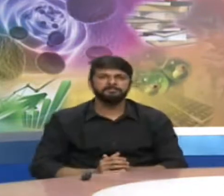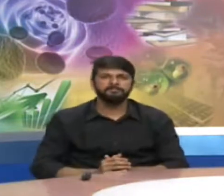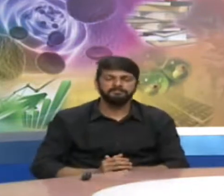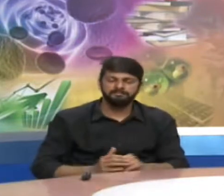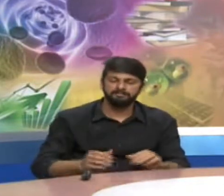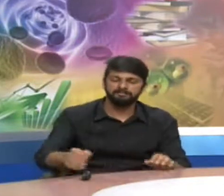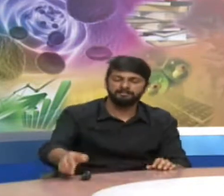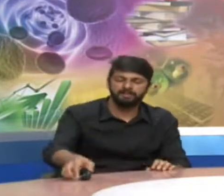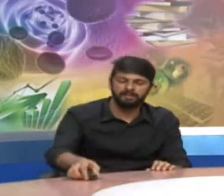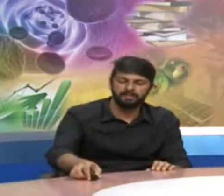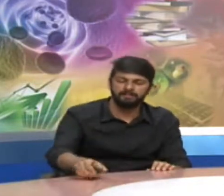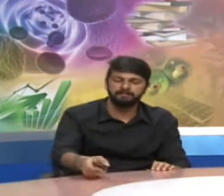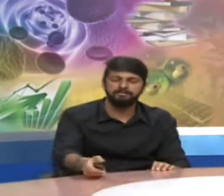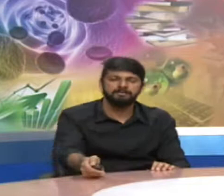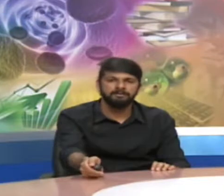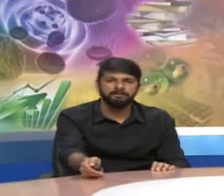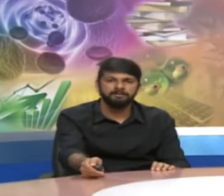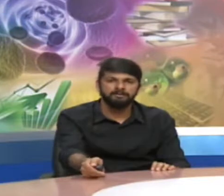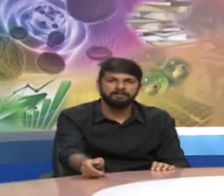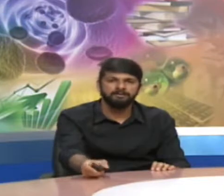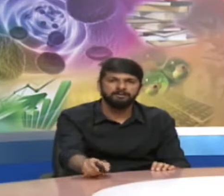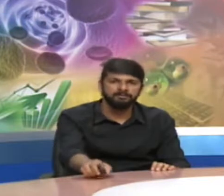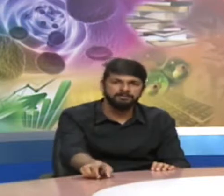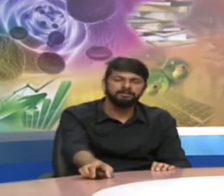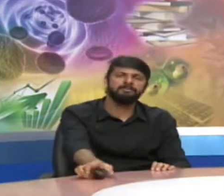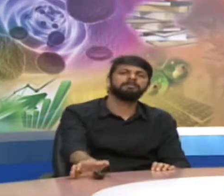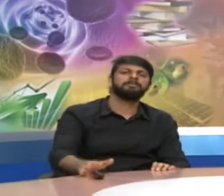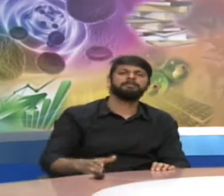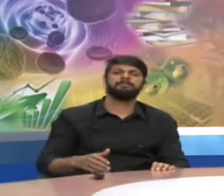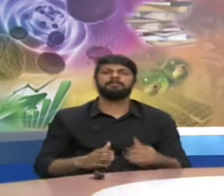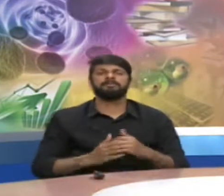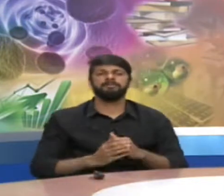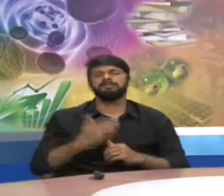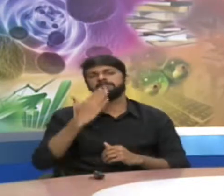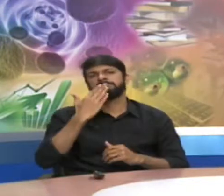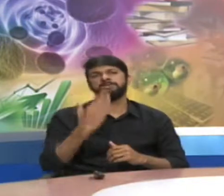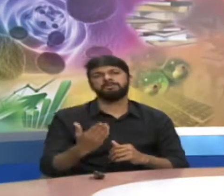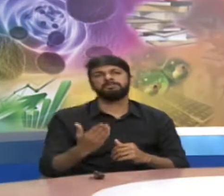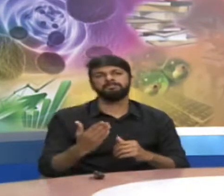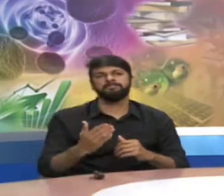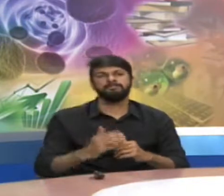Thank you.